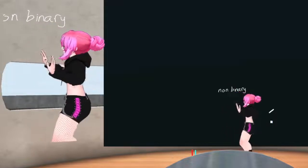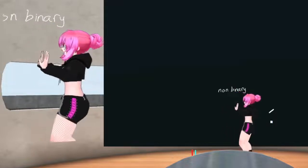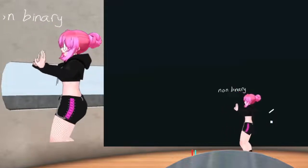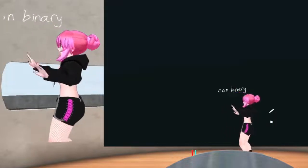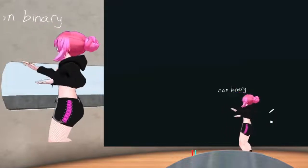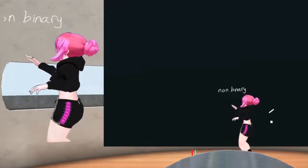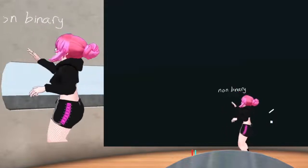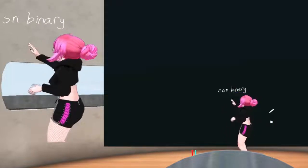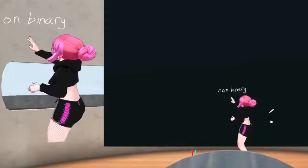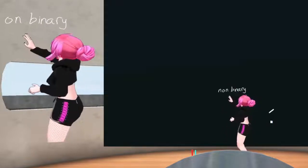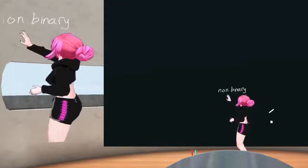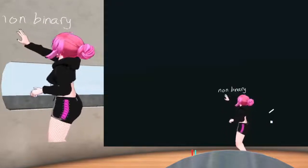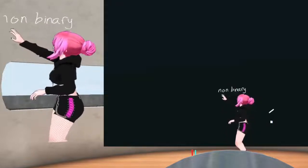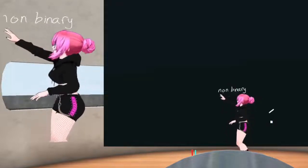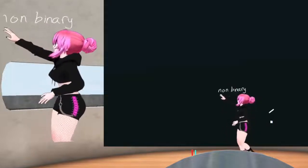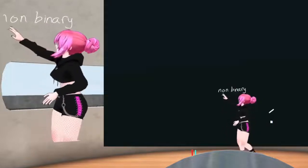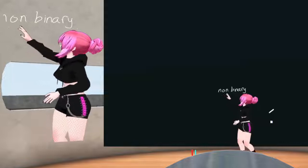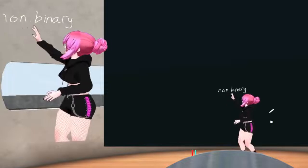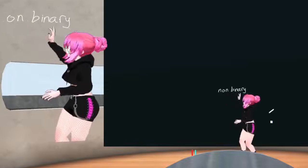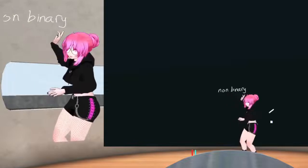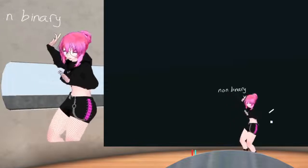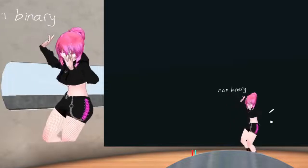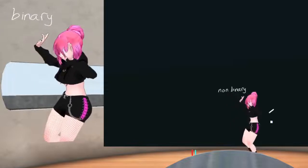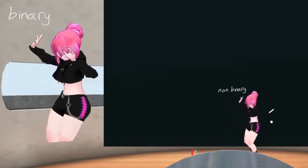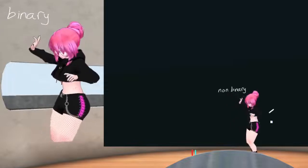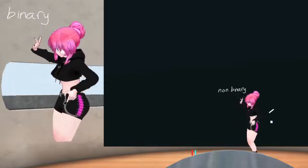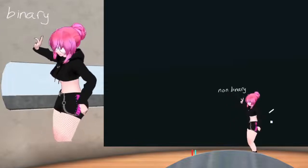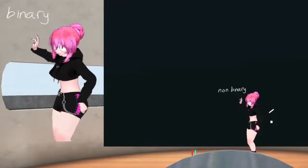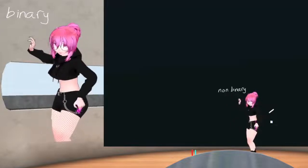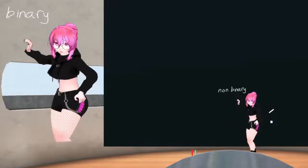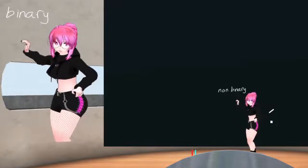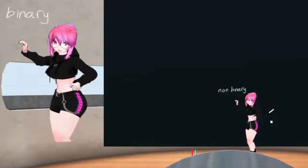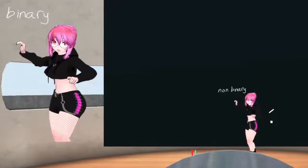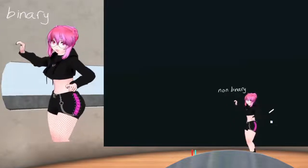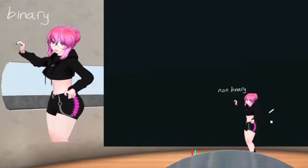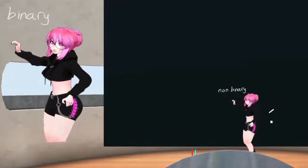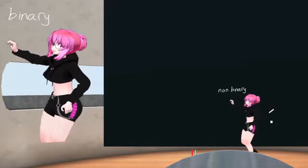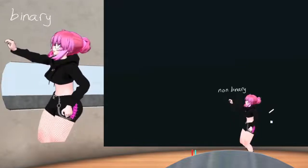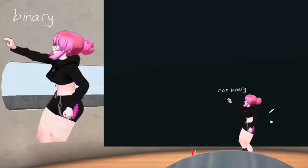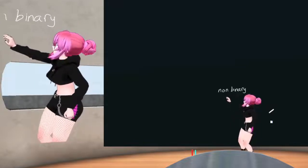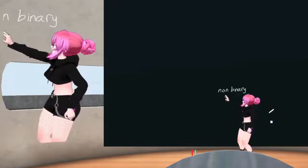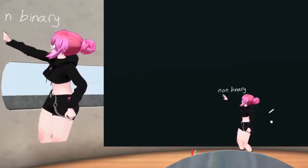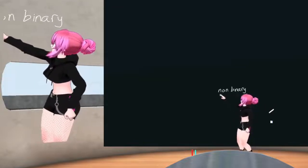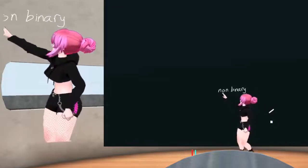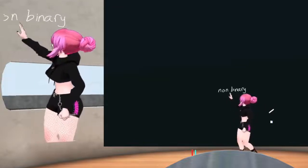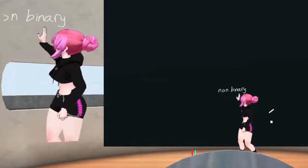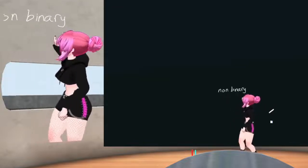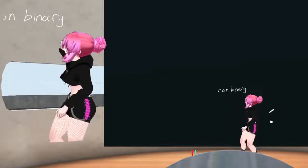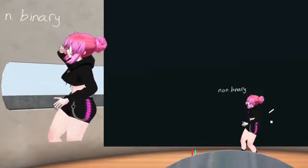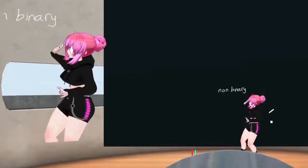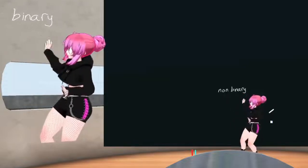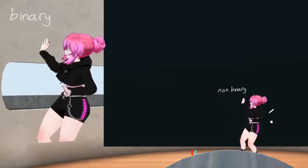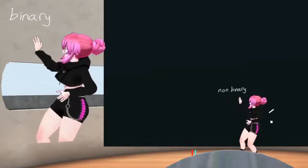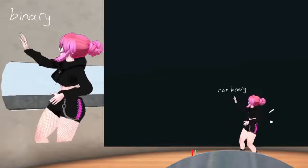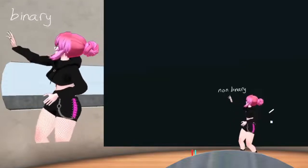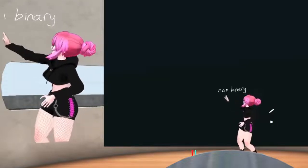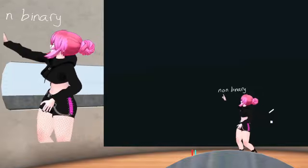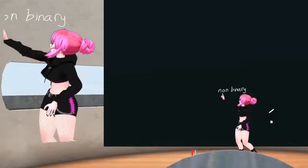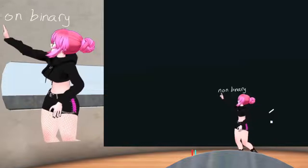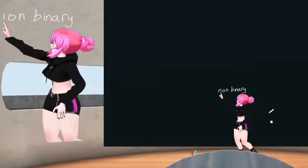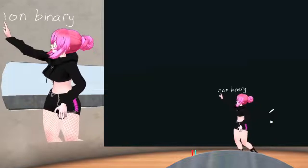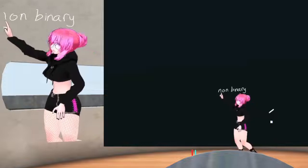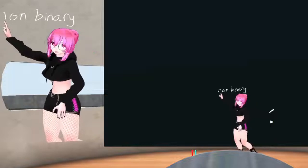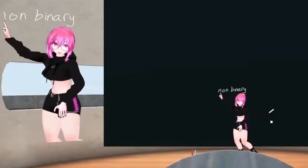funny. Okay, sorry. So. Yes, a very important question. So non-binary for a really long time